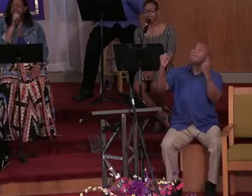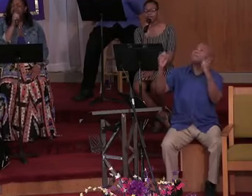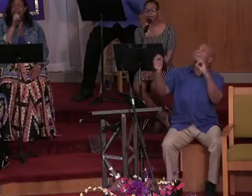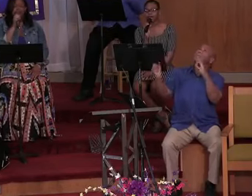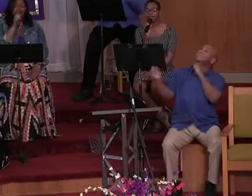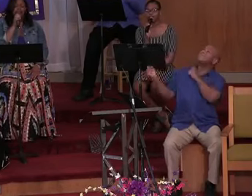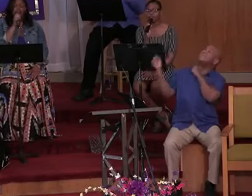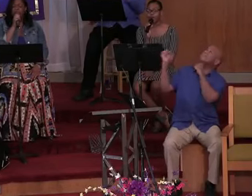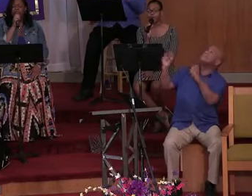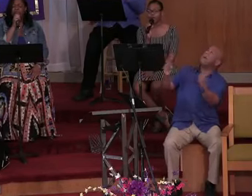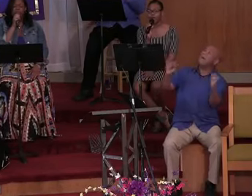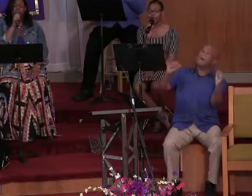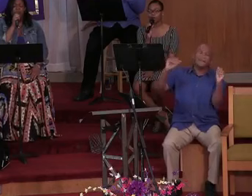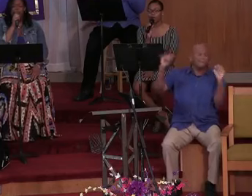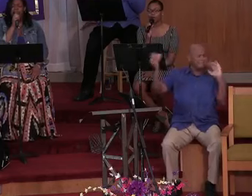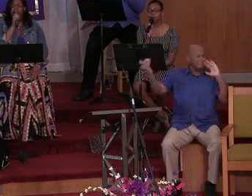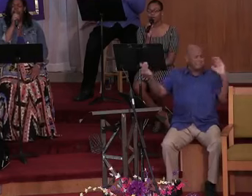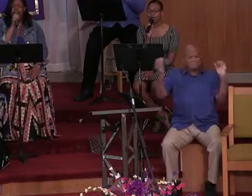strength like no